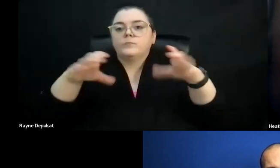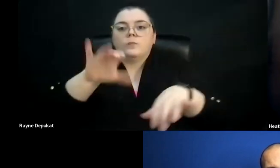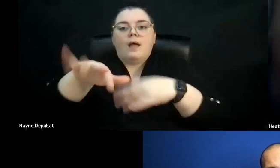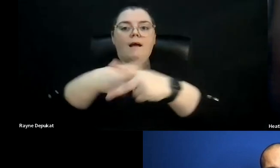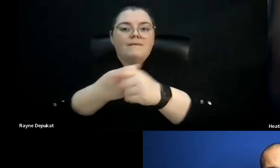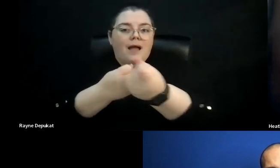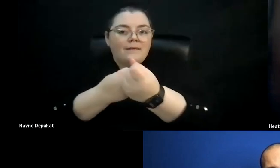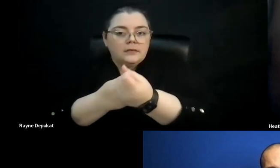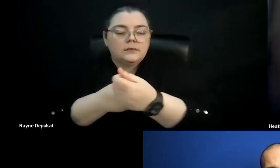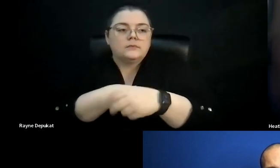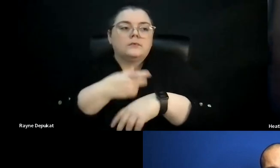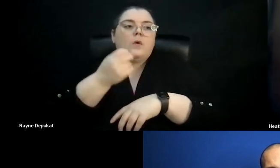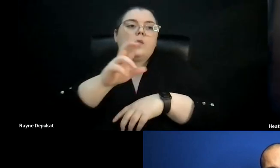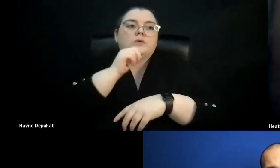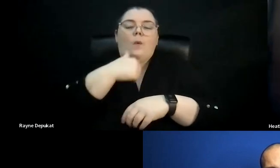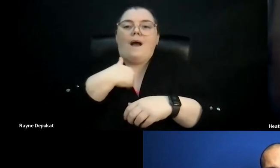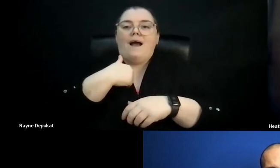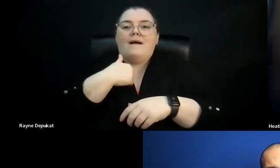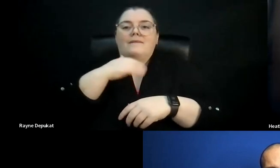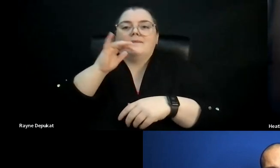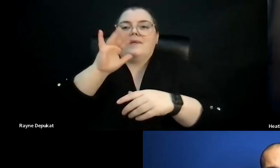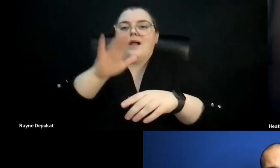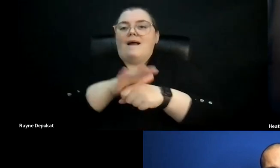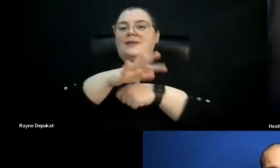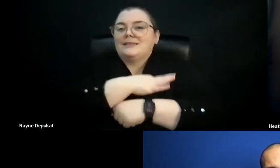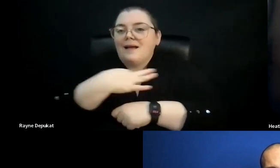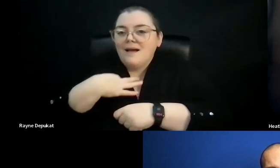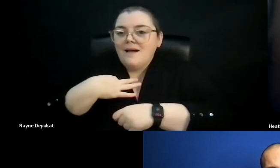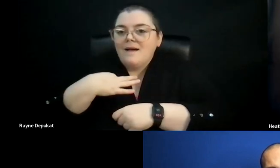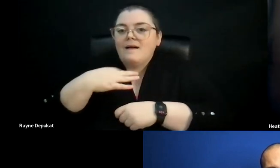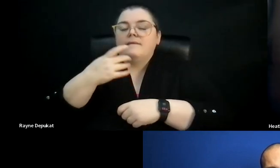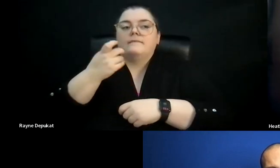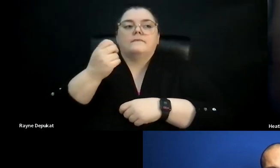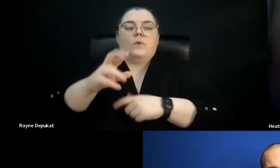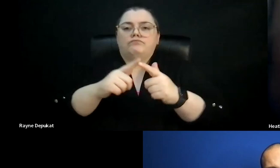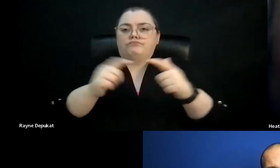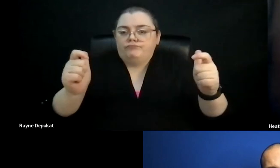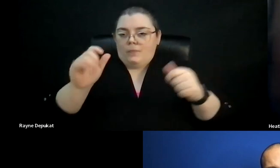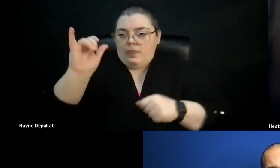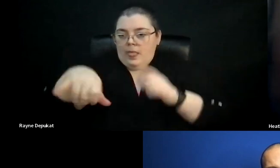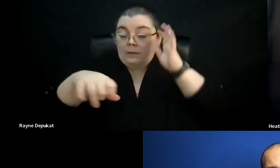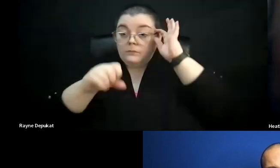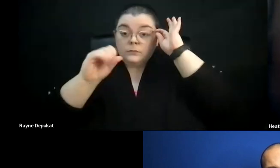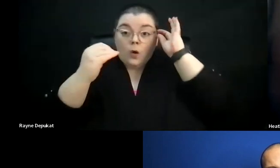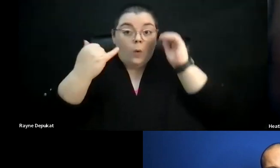is that we can't do any kind of advocacy, or we don't have enough staff to advocate and the